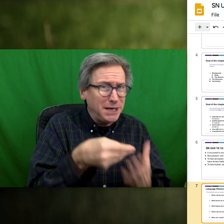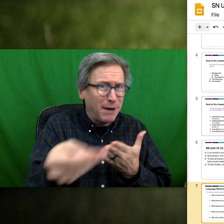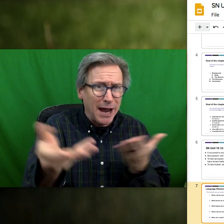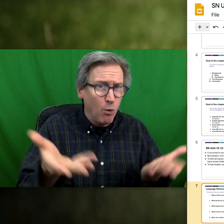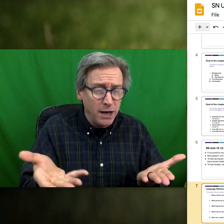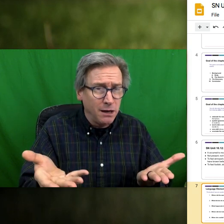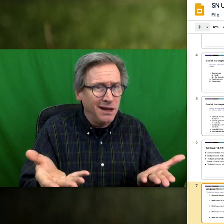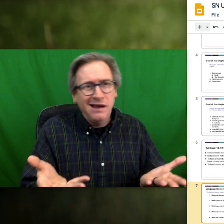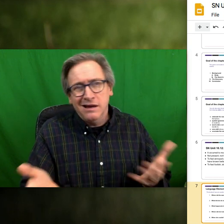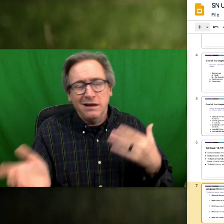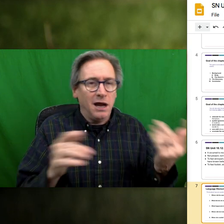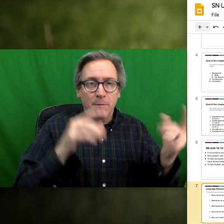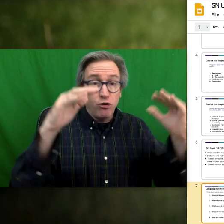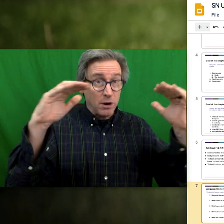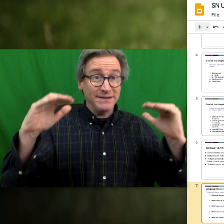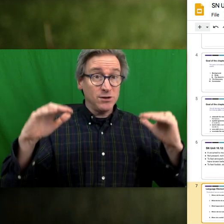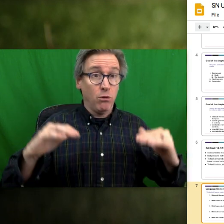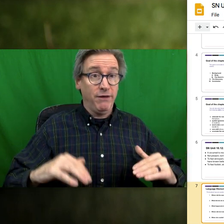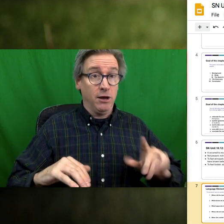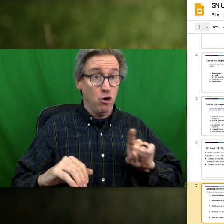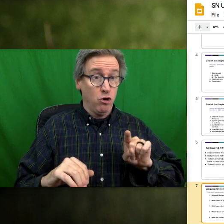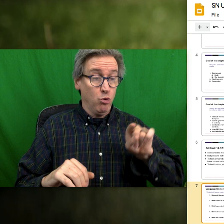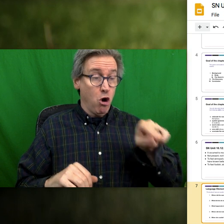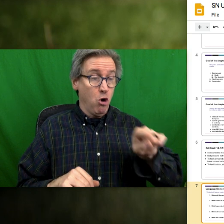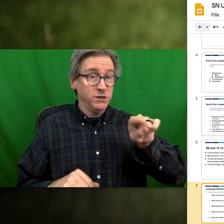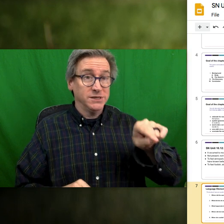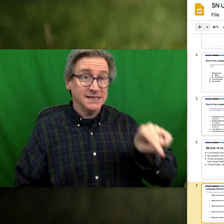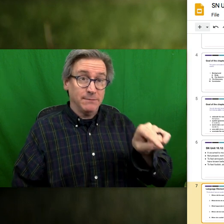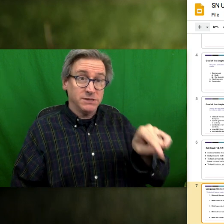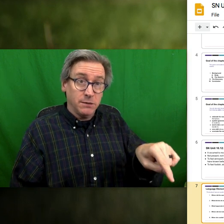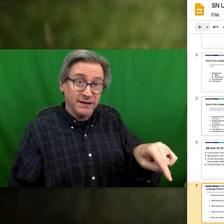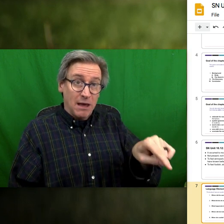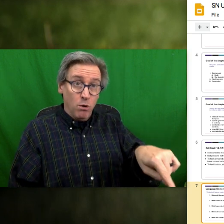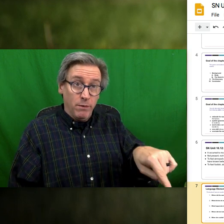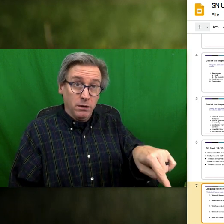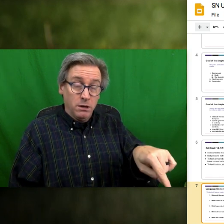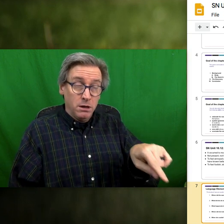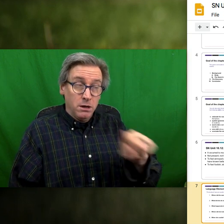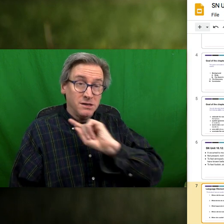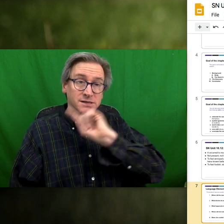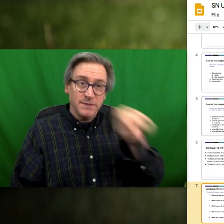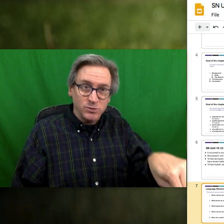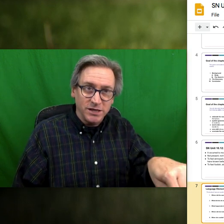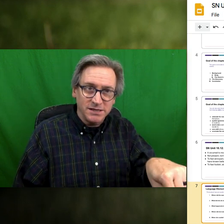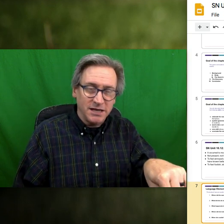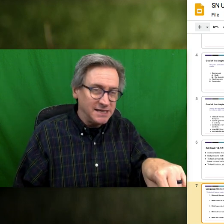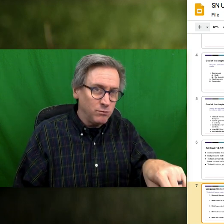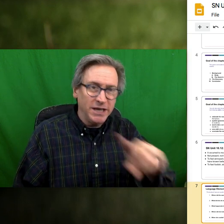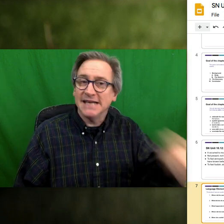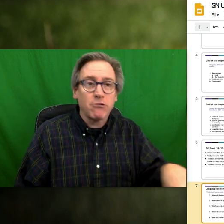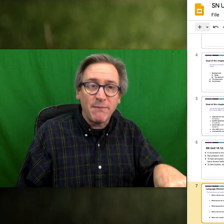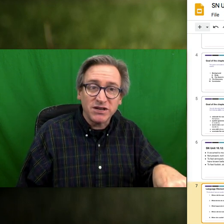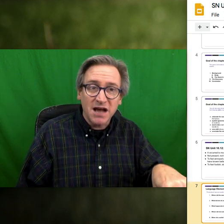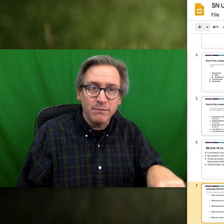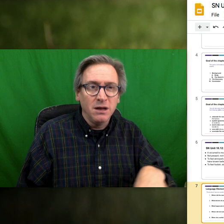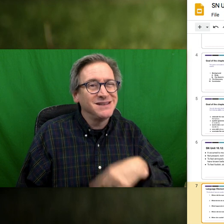She by what? Throughout this whole thing, we're always using the same subject, that woman. Sometimes we can